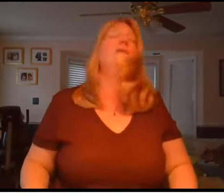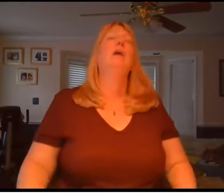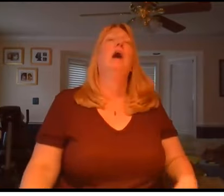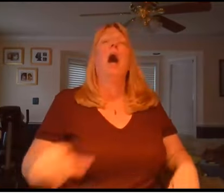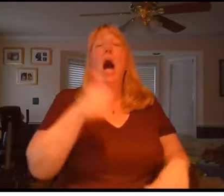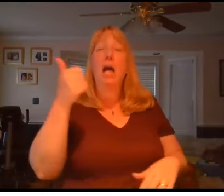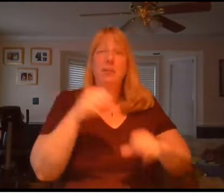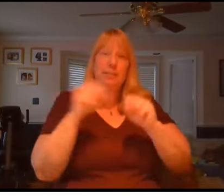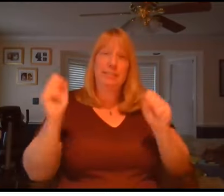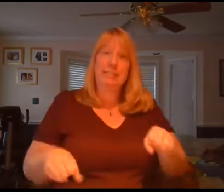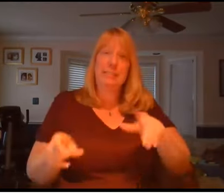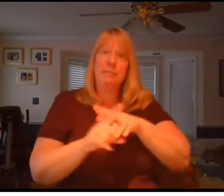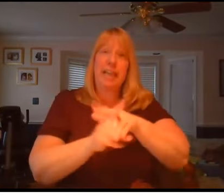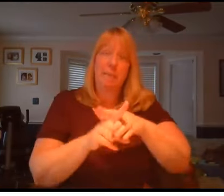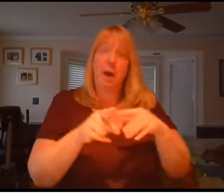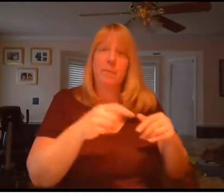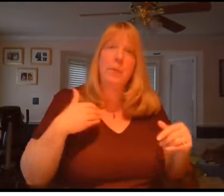She was majoring to be a